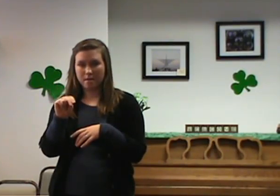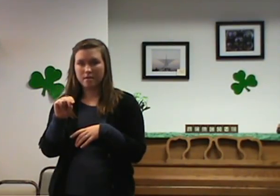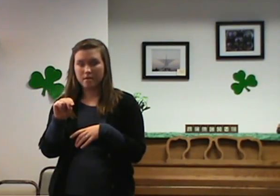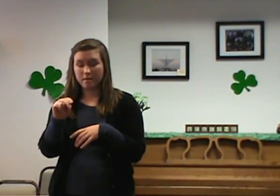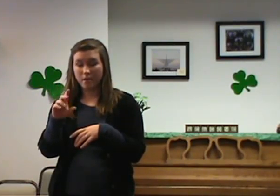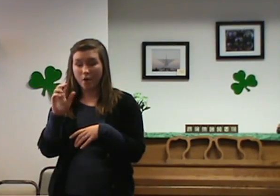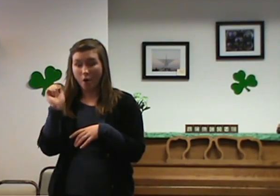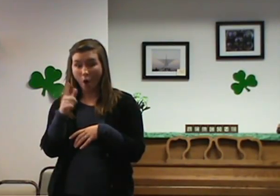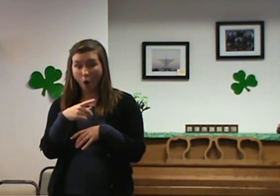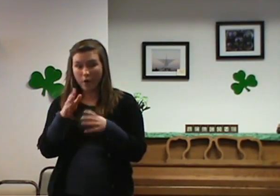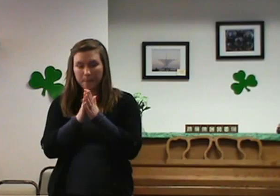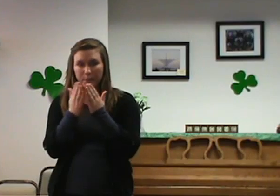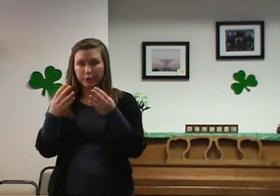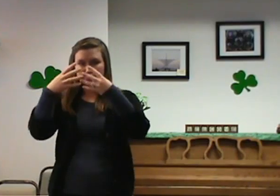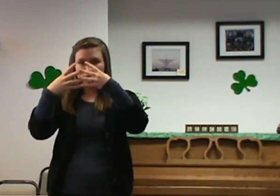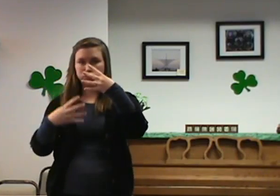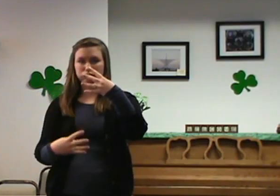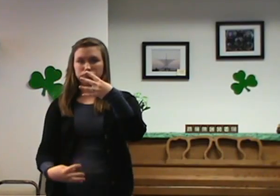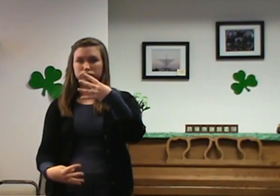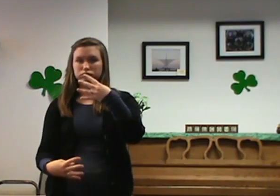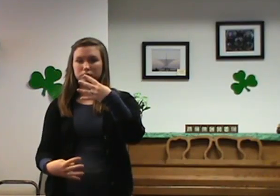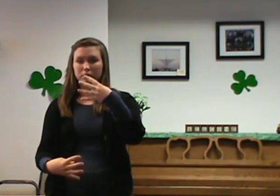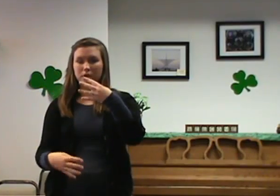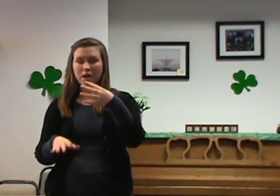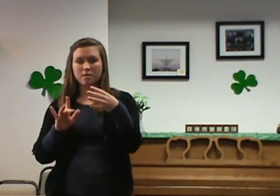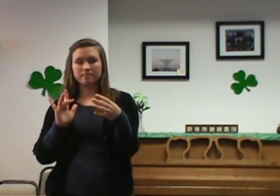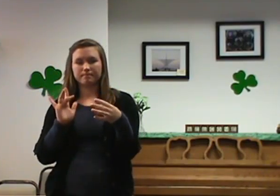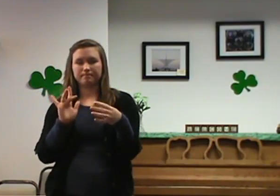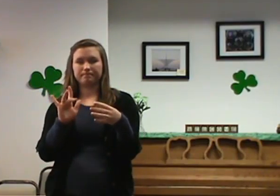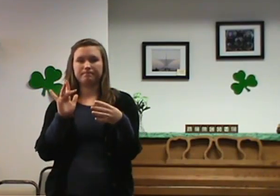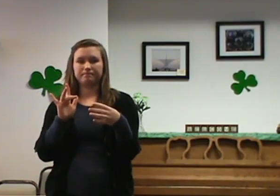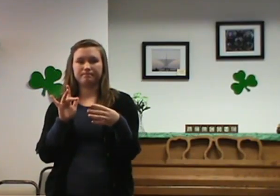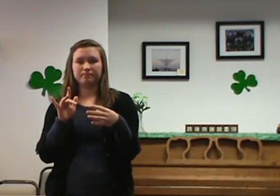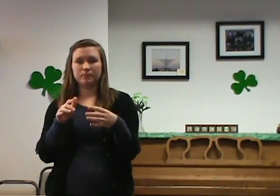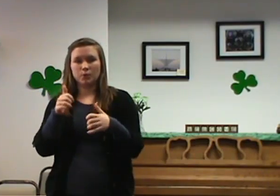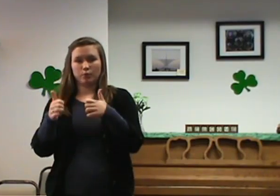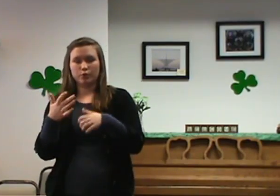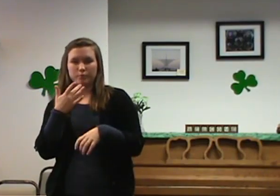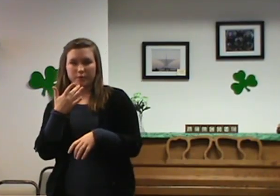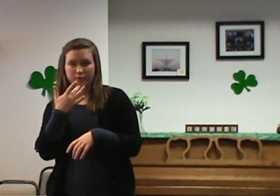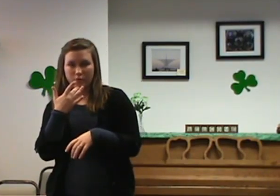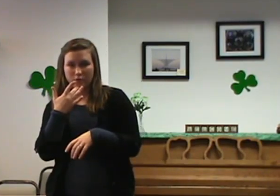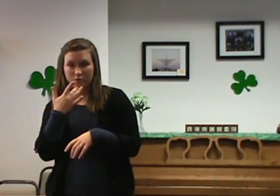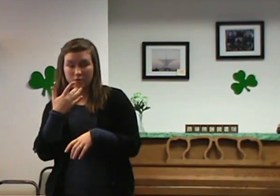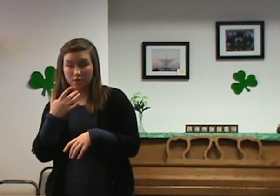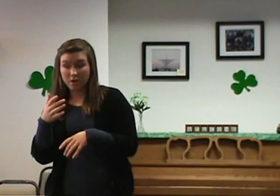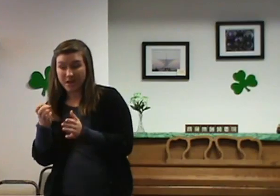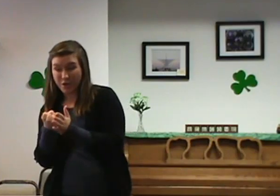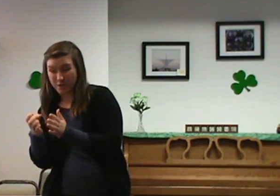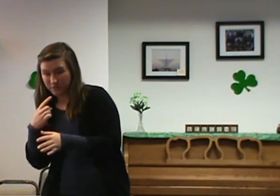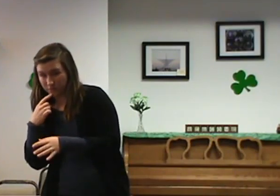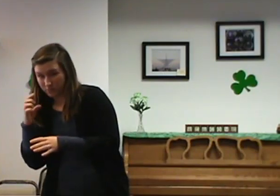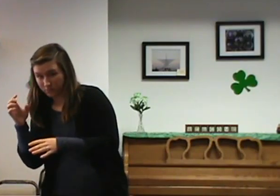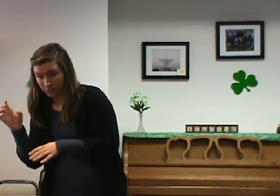there, and then you can just select one of these, and it'll come up on